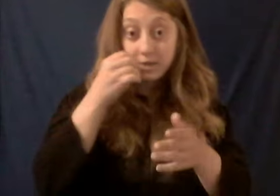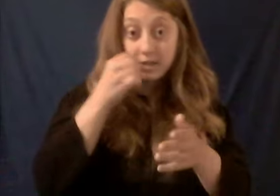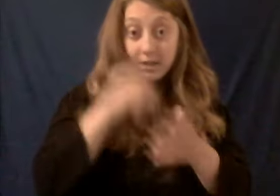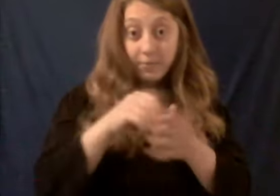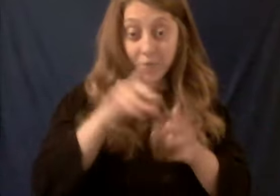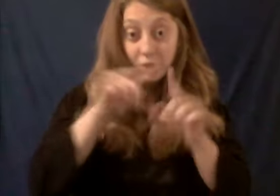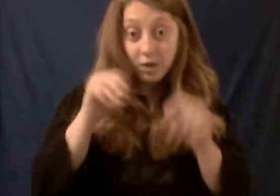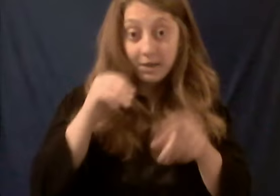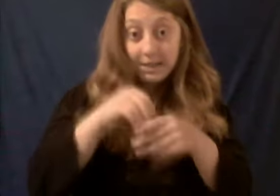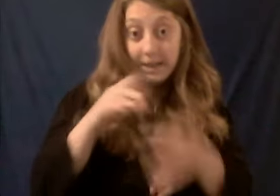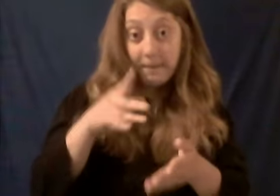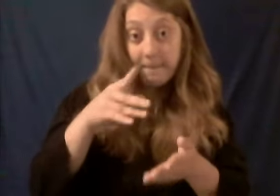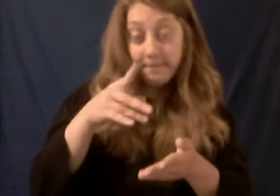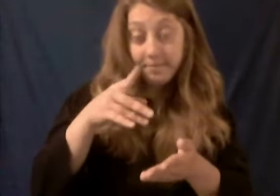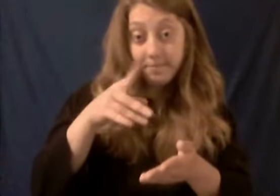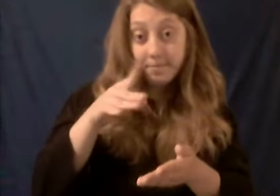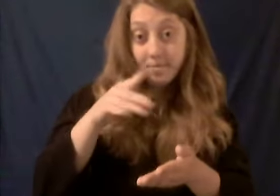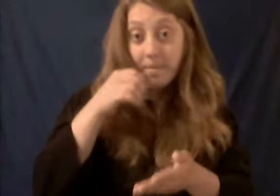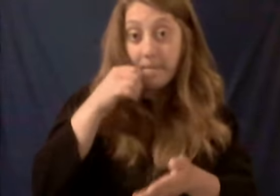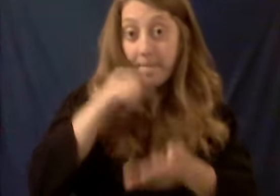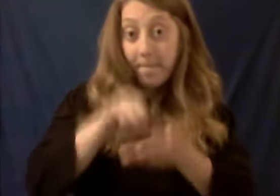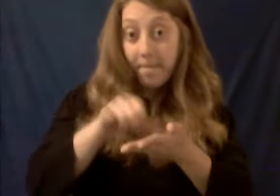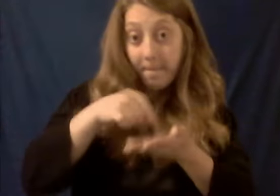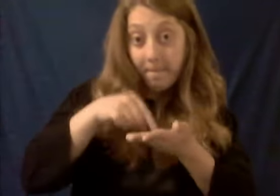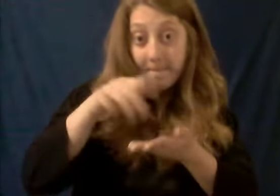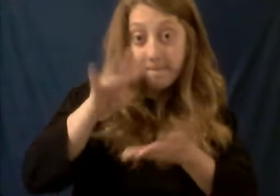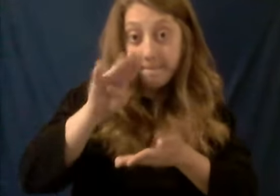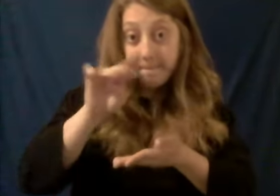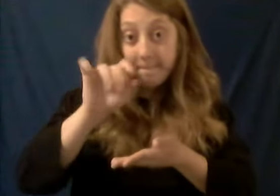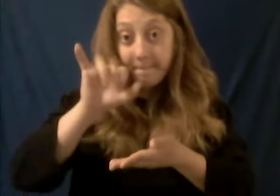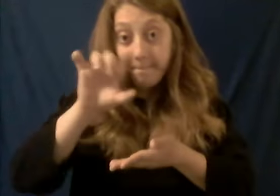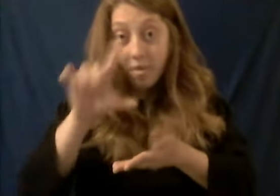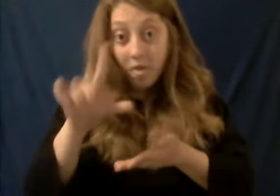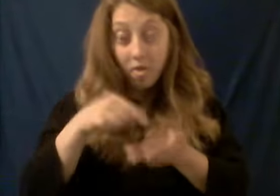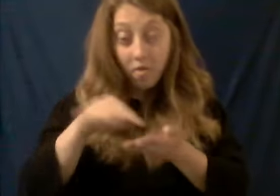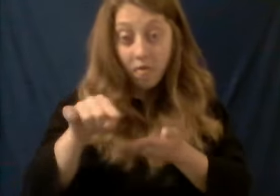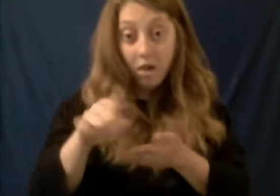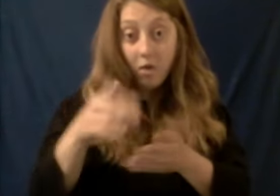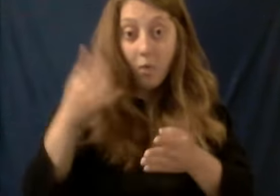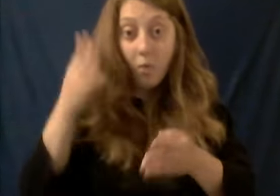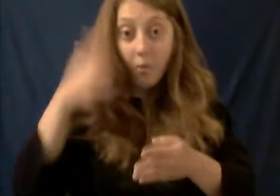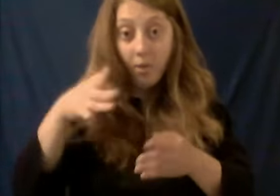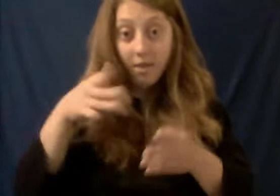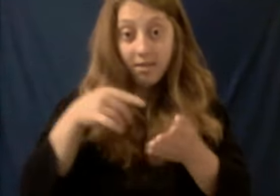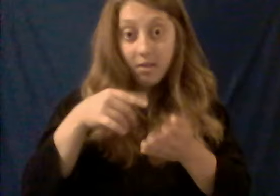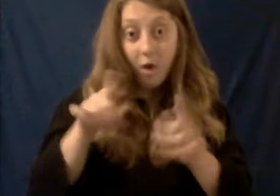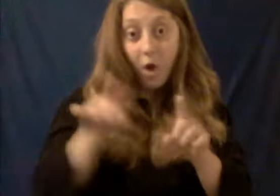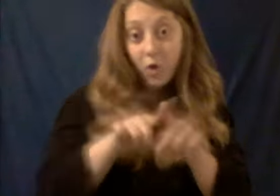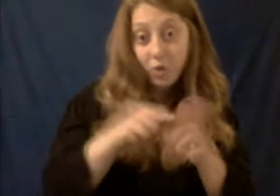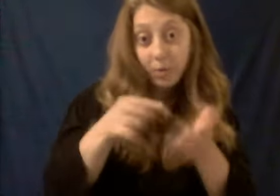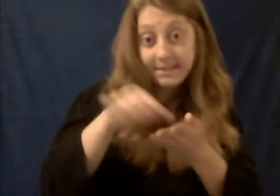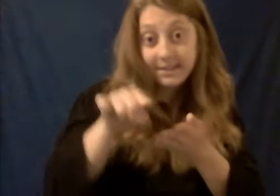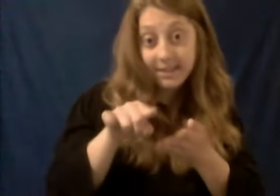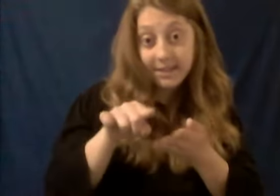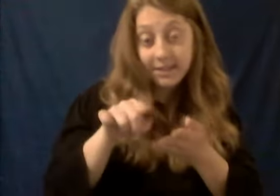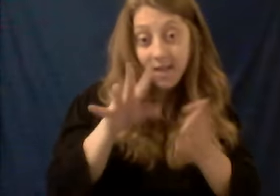to purchase. Items like diapers typically are not included in that, but it would give